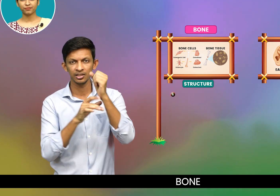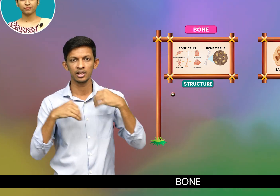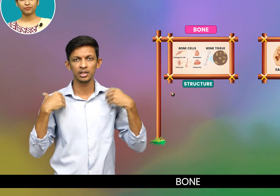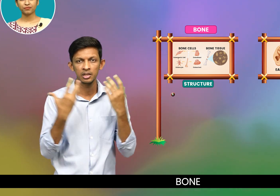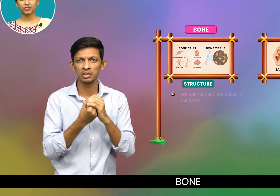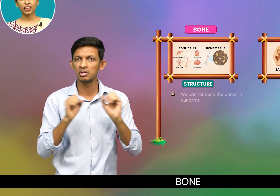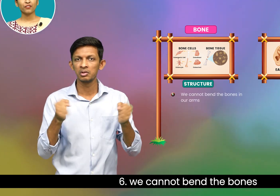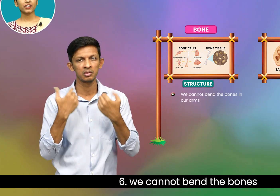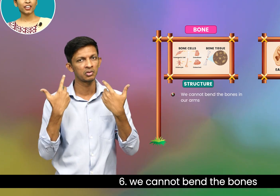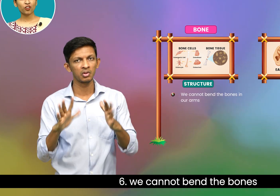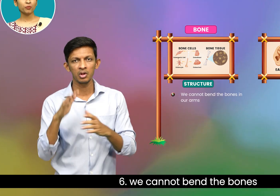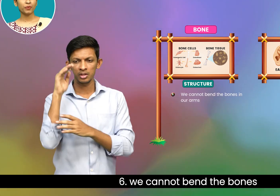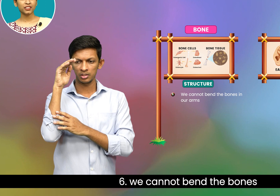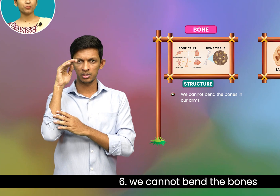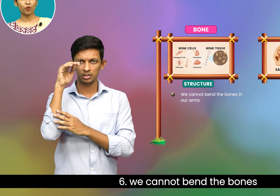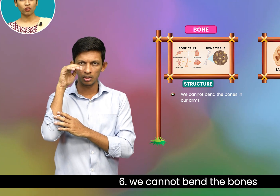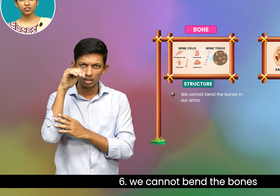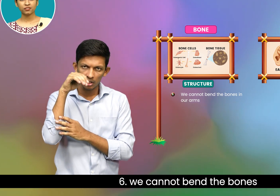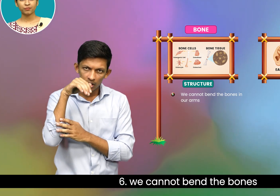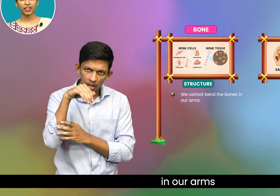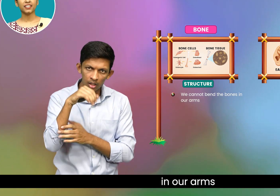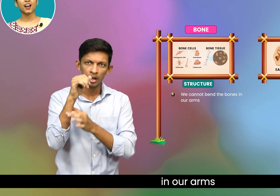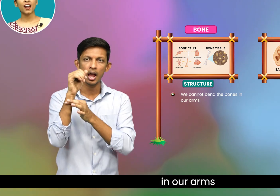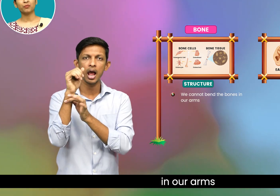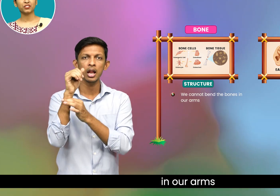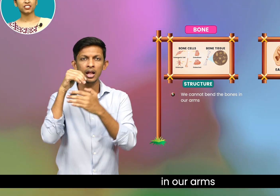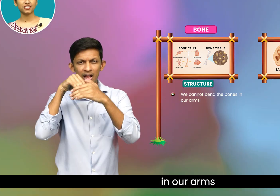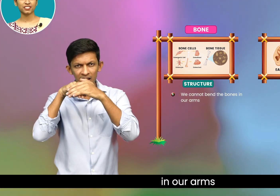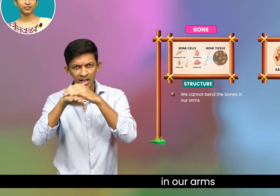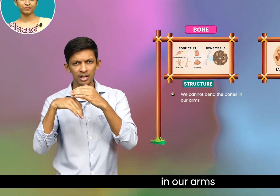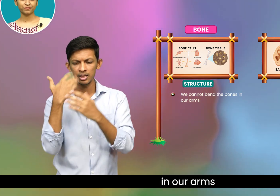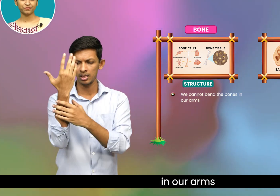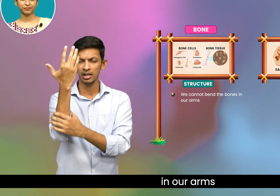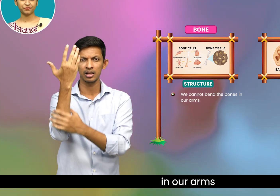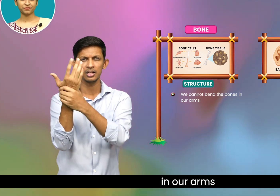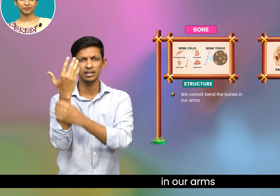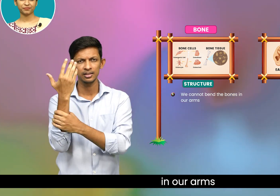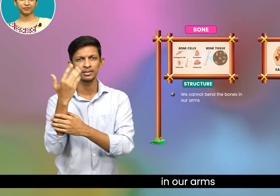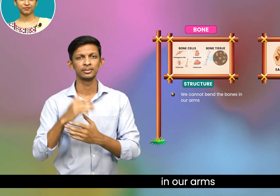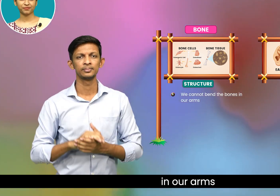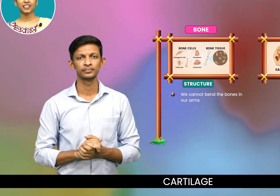Bone. We cannot bend the bones in our arms.